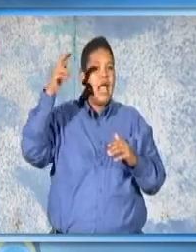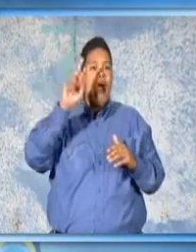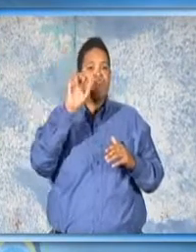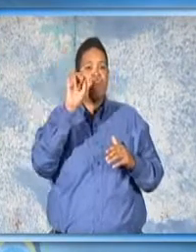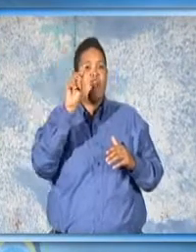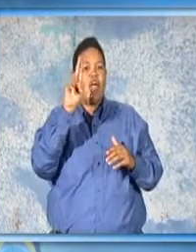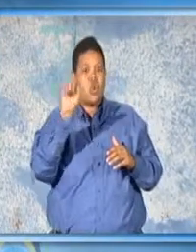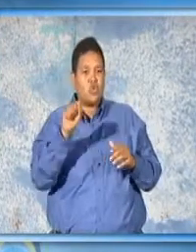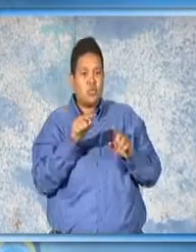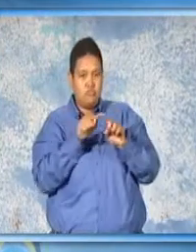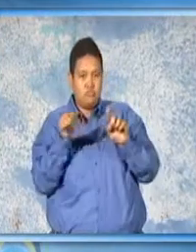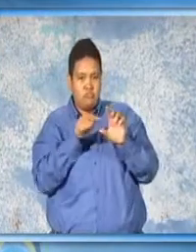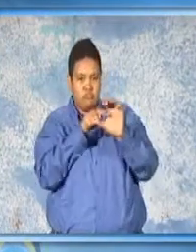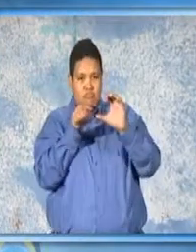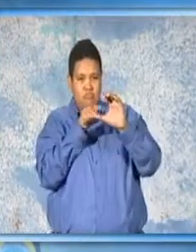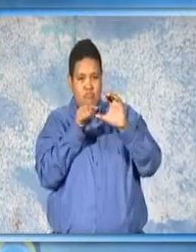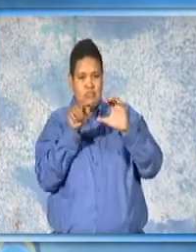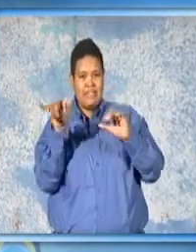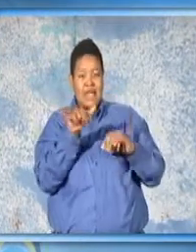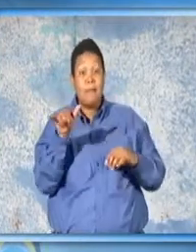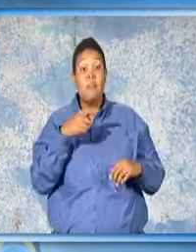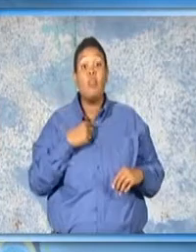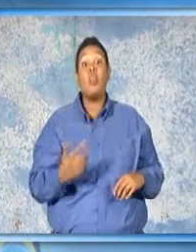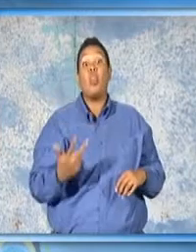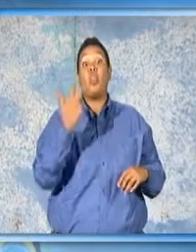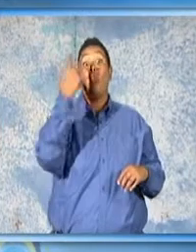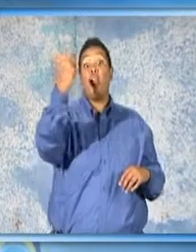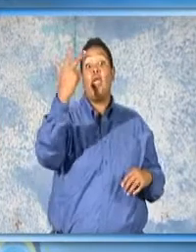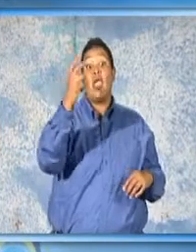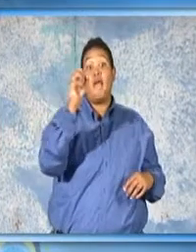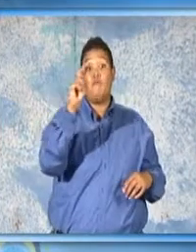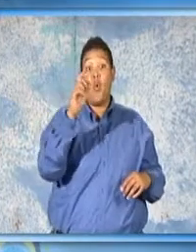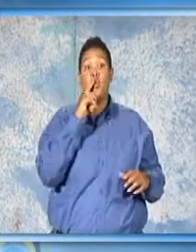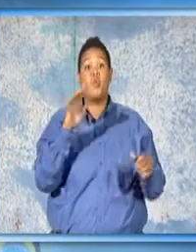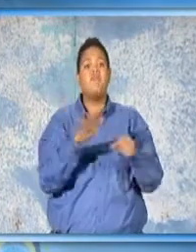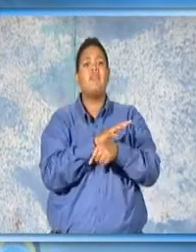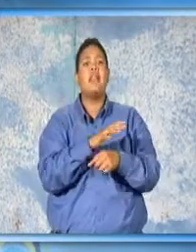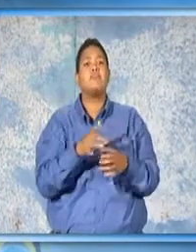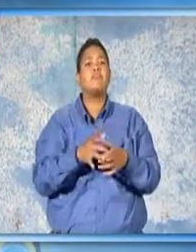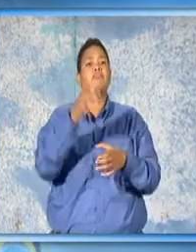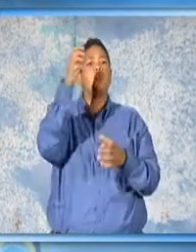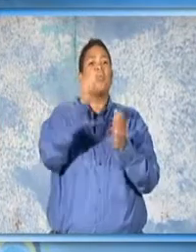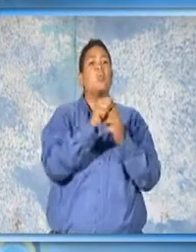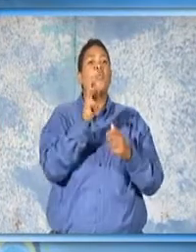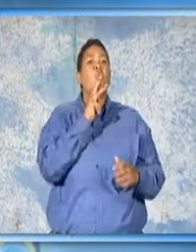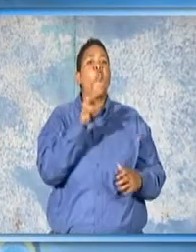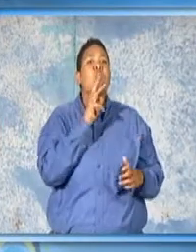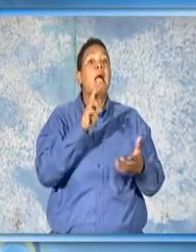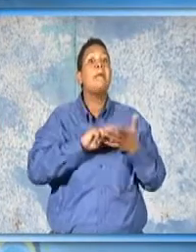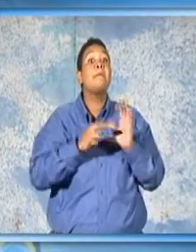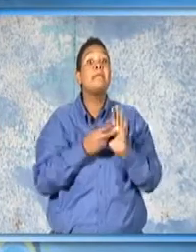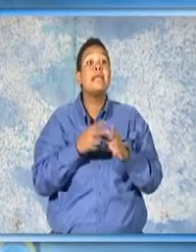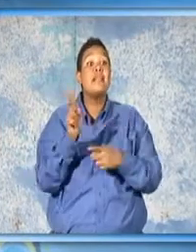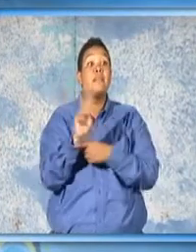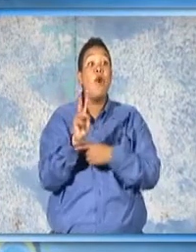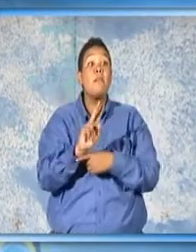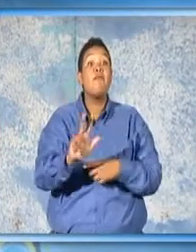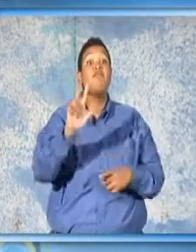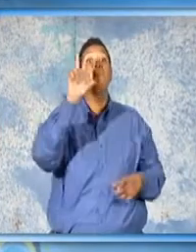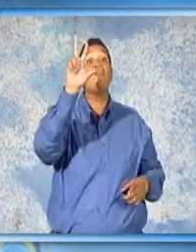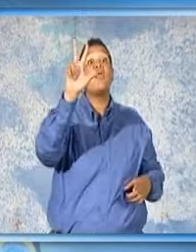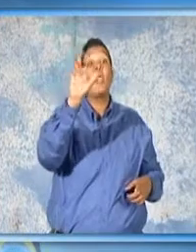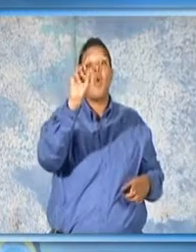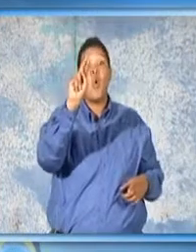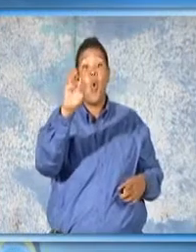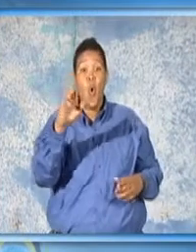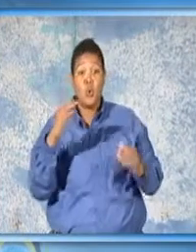It would take 3 of these cones to fill the cylinder with water. This means that it takes the volume of 3 cones to